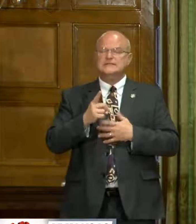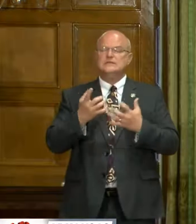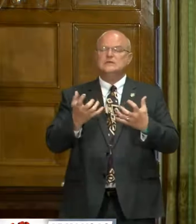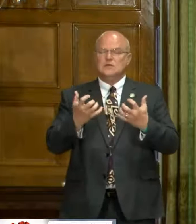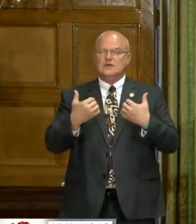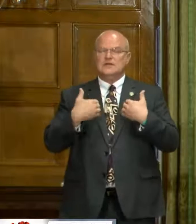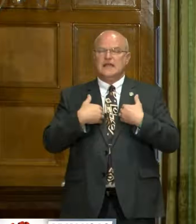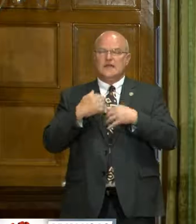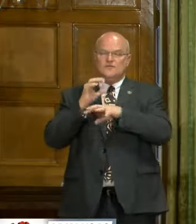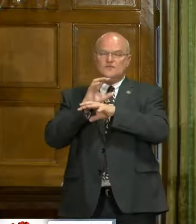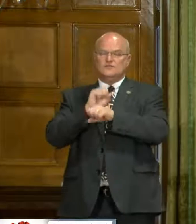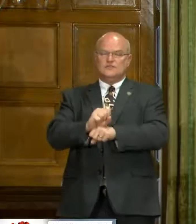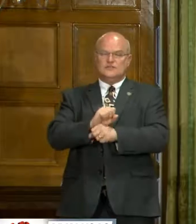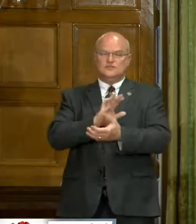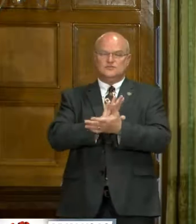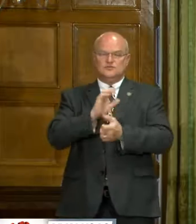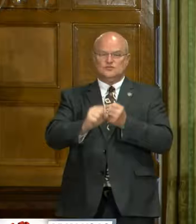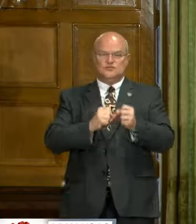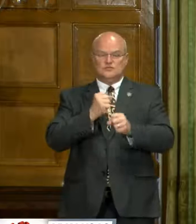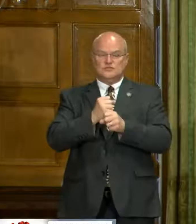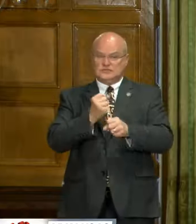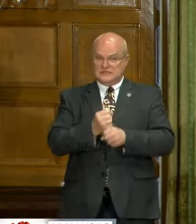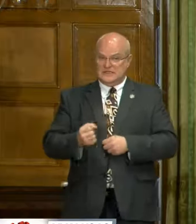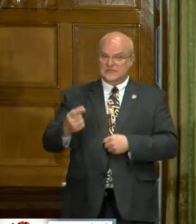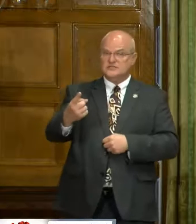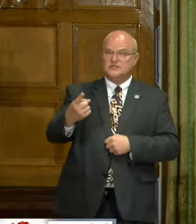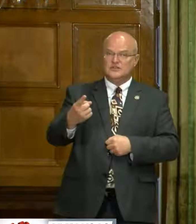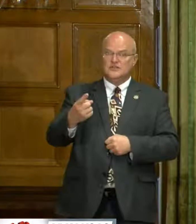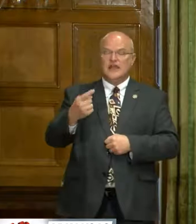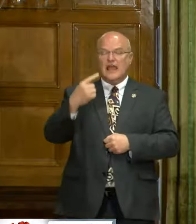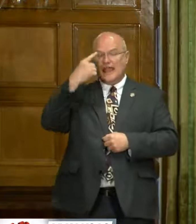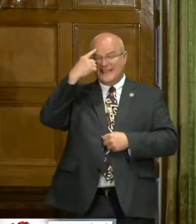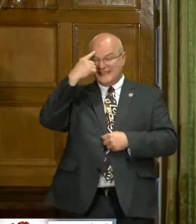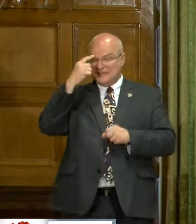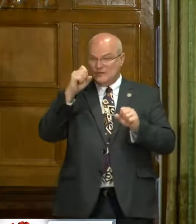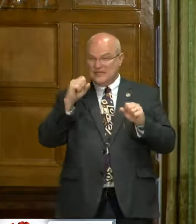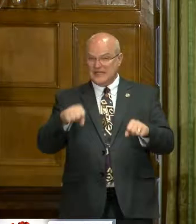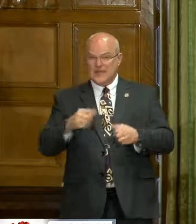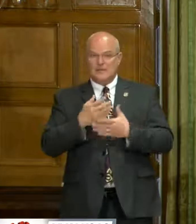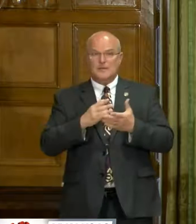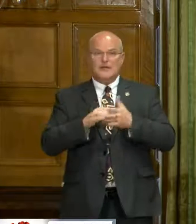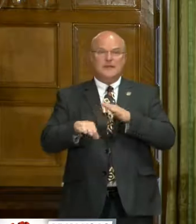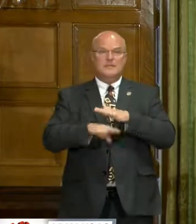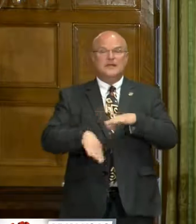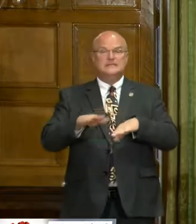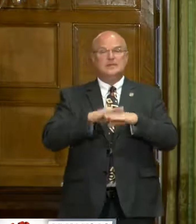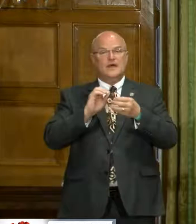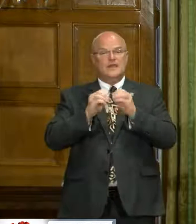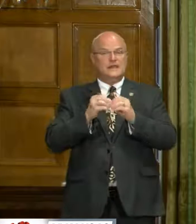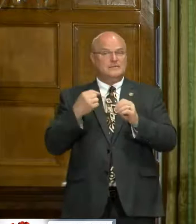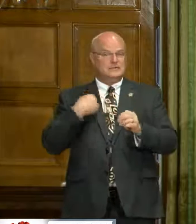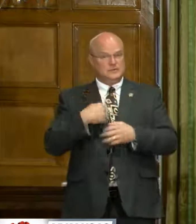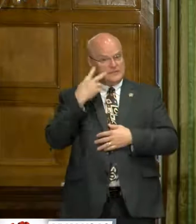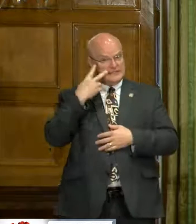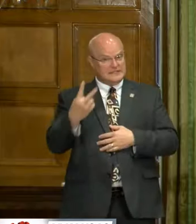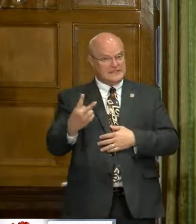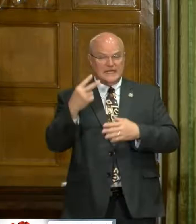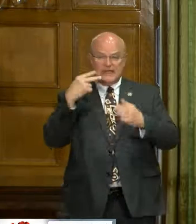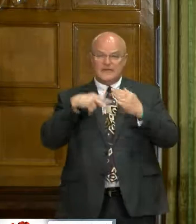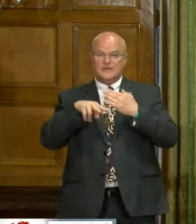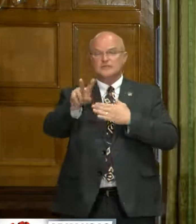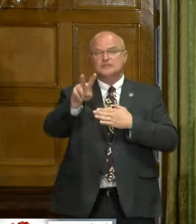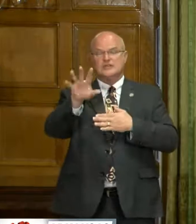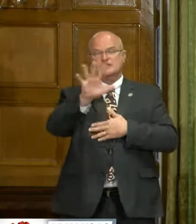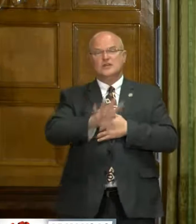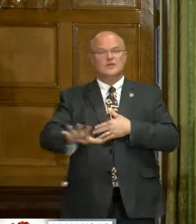a traditional school year next year and believe that we will be in a position to do that. And part of that's based upon the numbers that we see and the